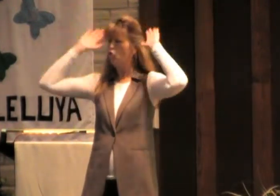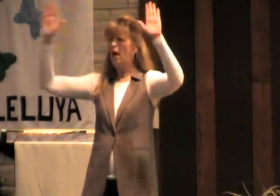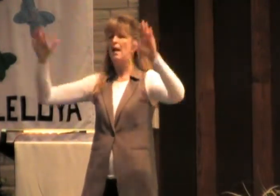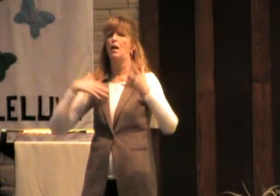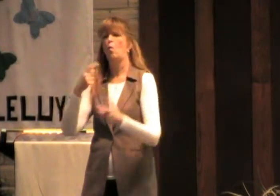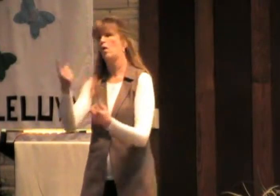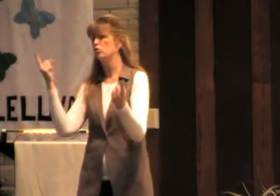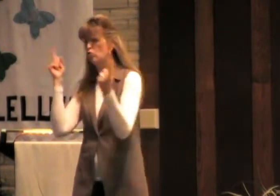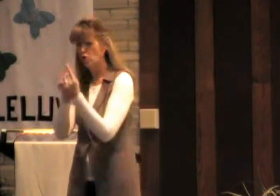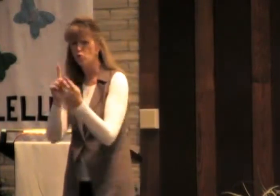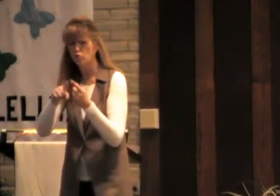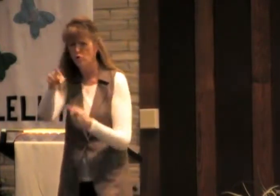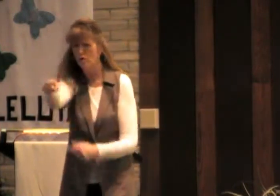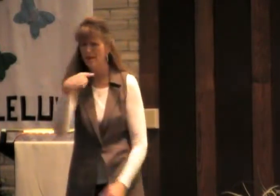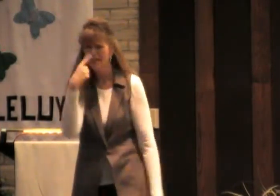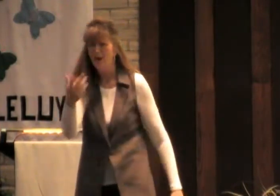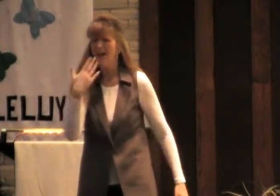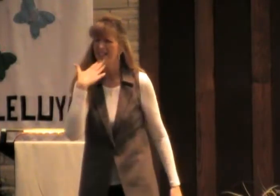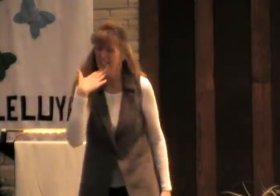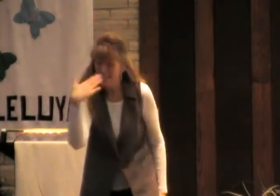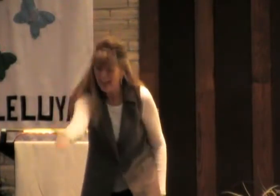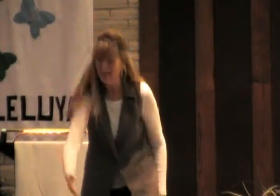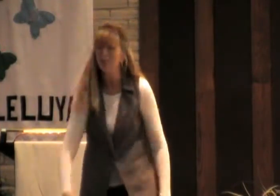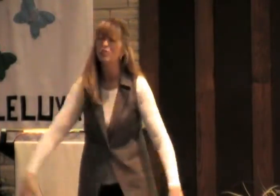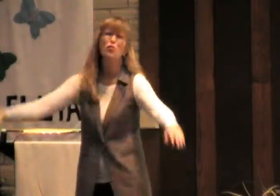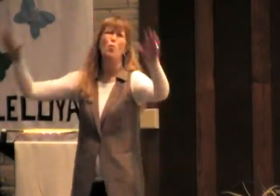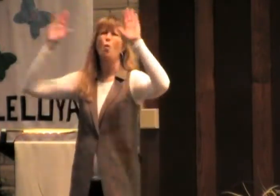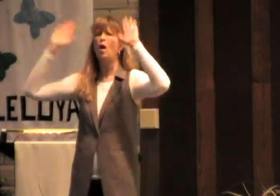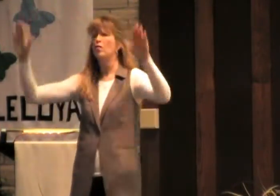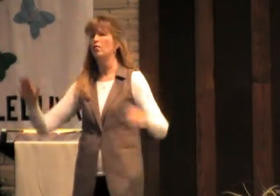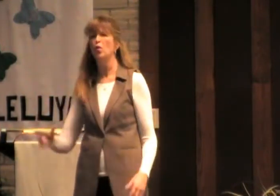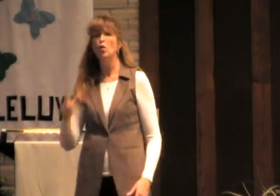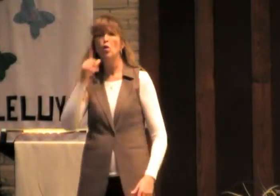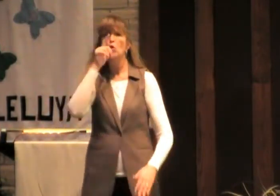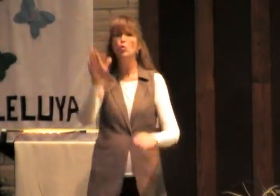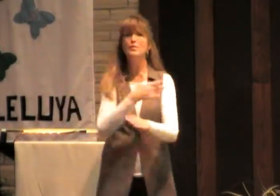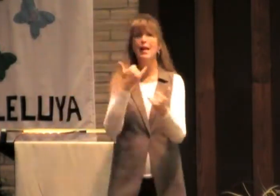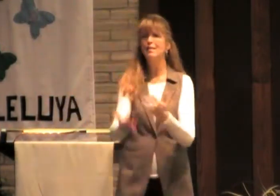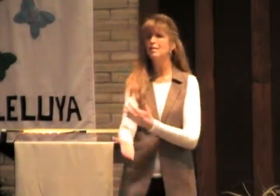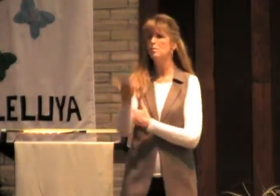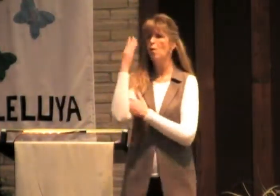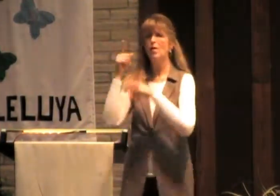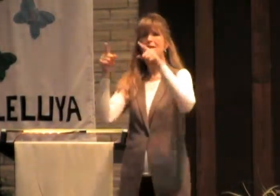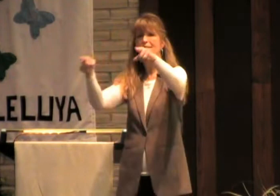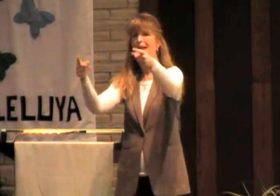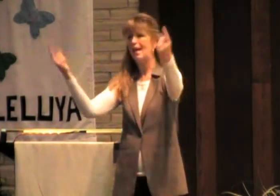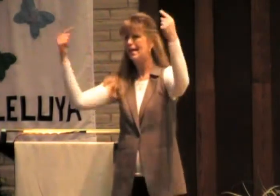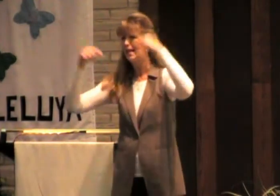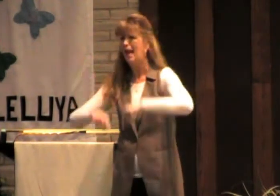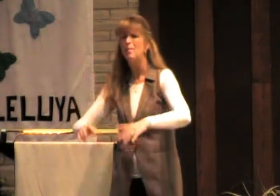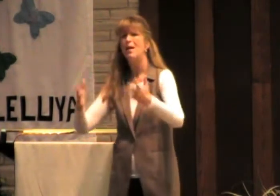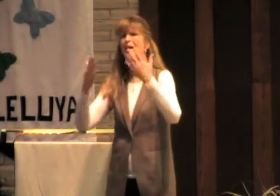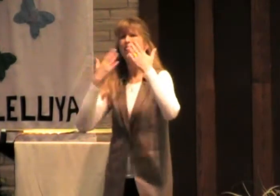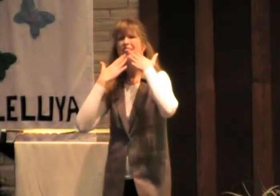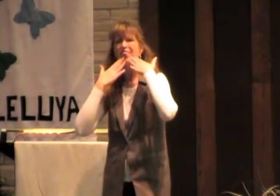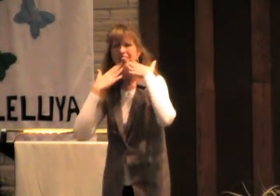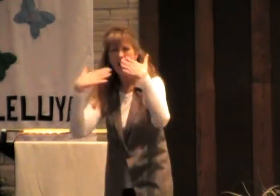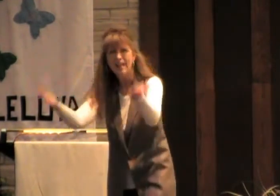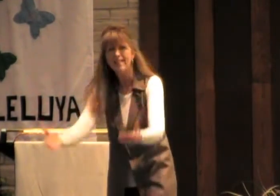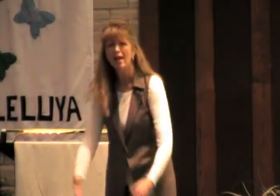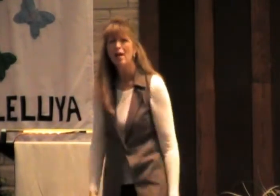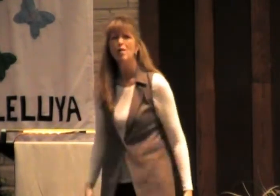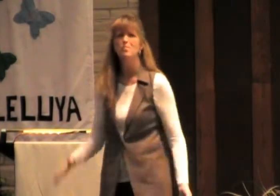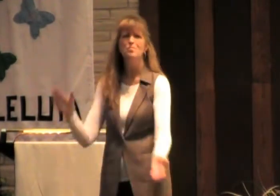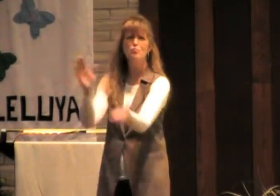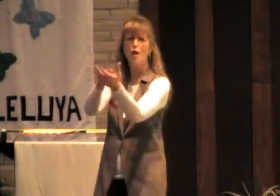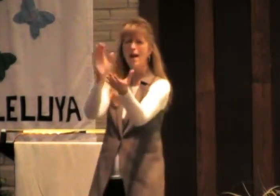me, like, "Oh, the voice interpreter did a great job. I want you to say thank you. Oh, it was wonderful." Or, like, "Who sang this morning? Oh,